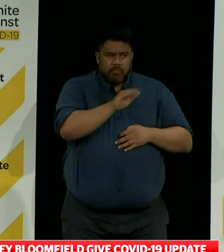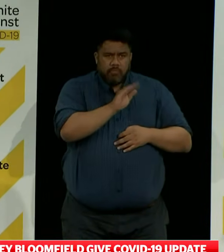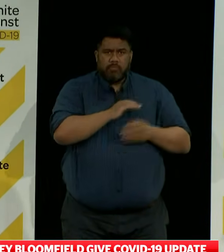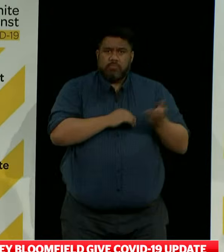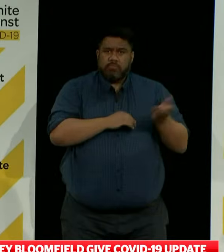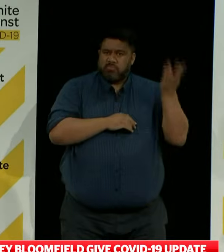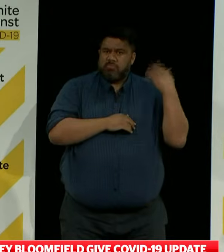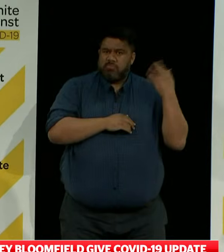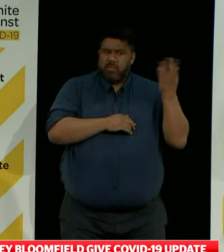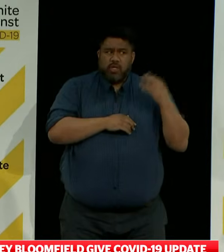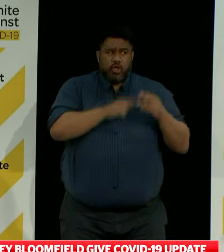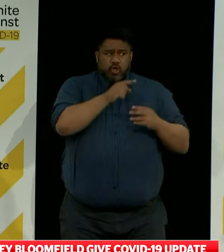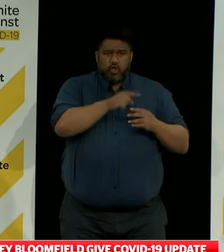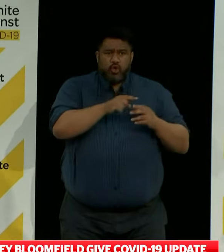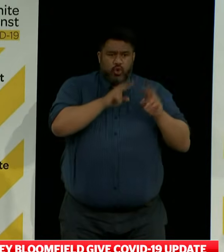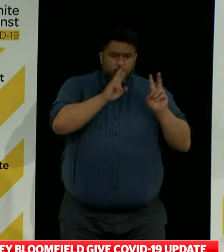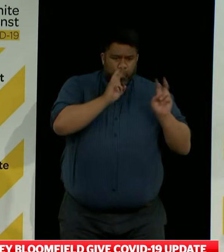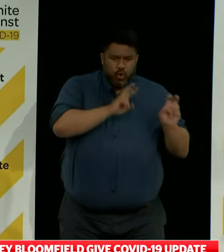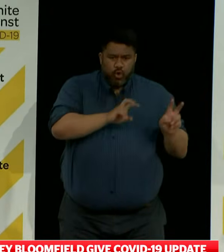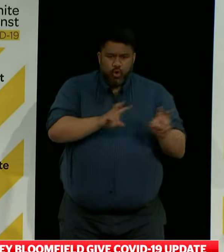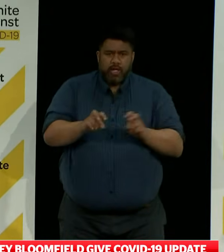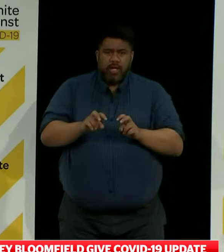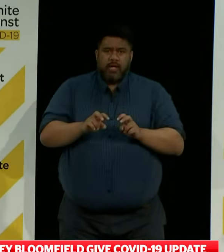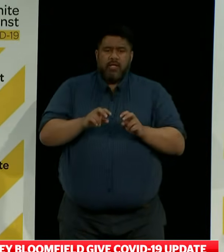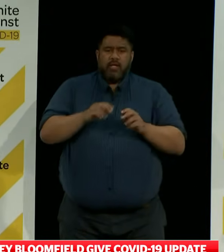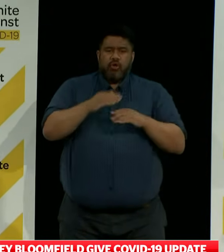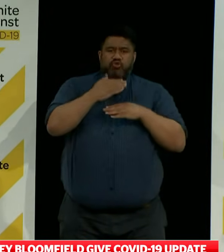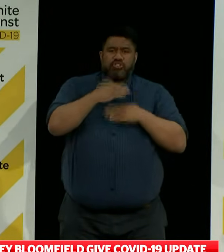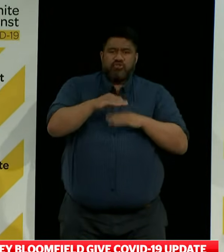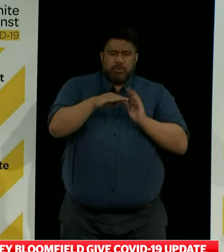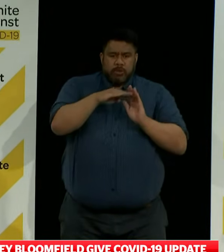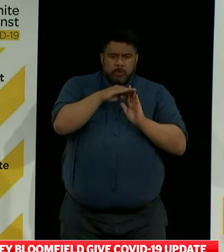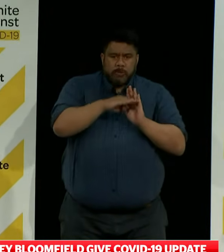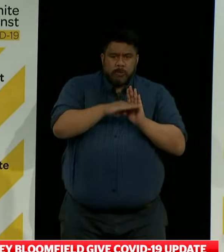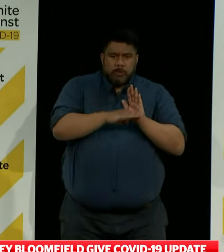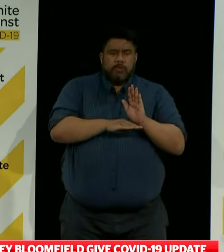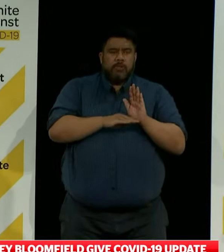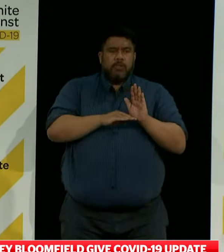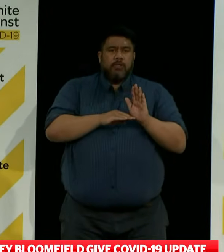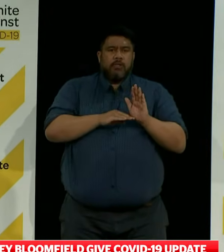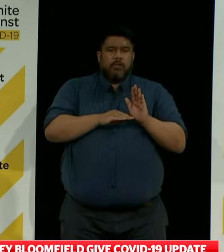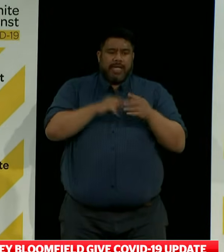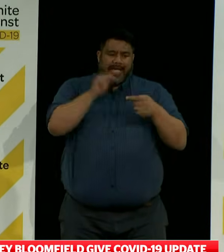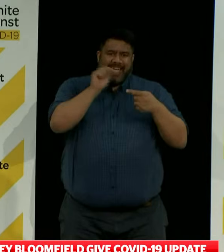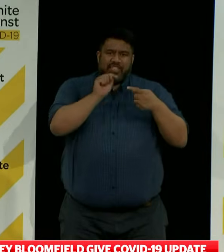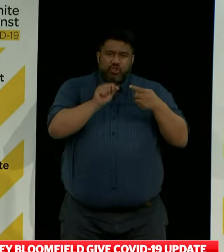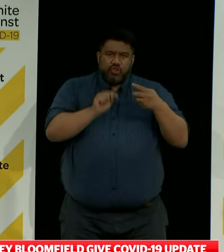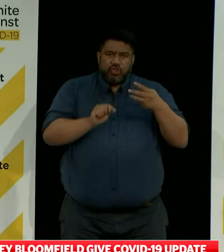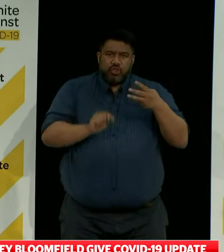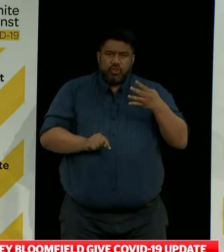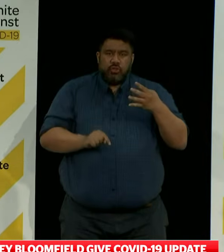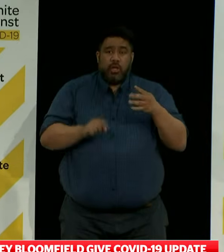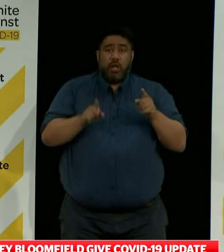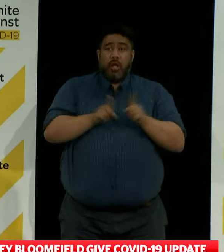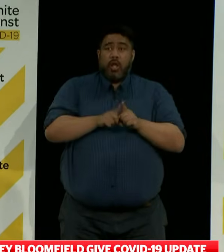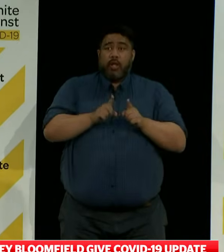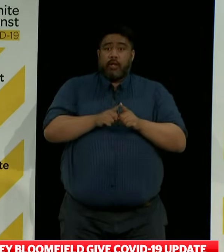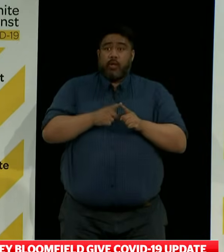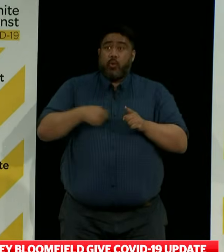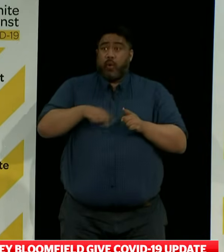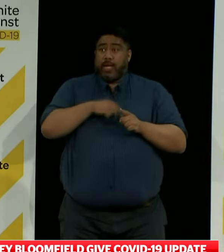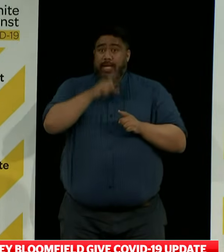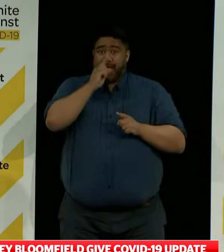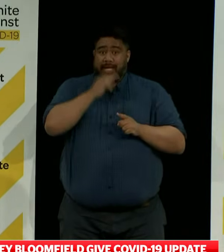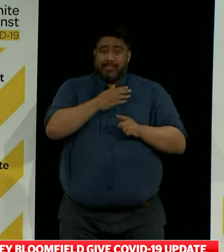ago go through and look at individual restrictions rather than just saying, can we safely move in one leap to level 2,